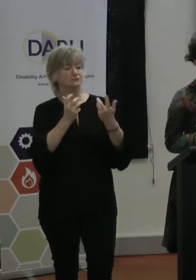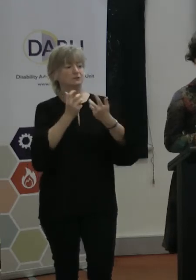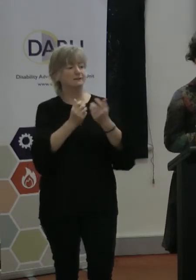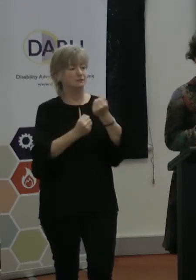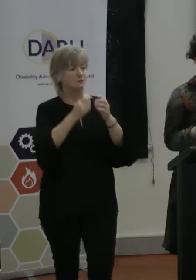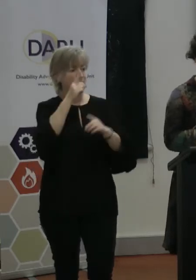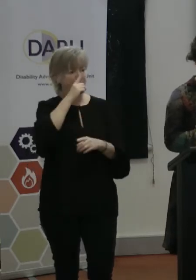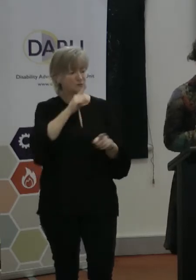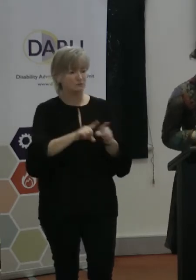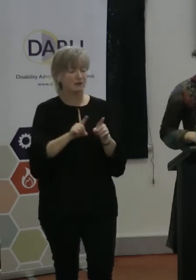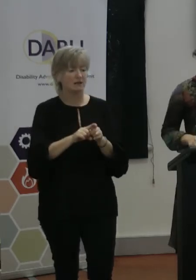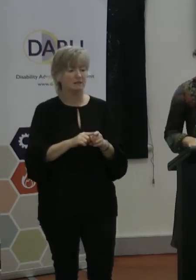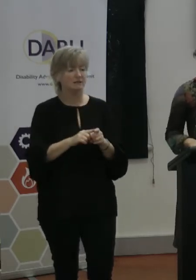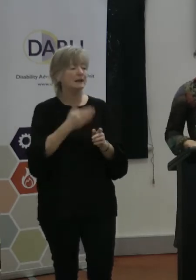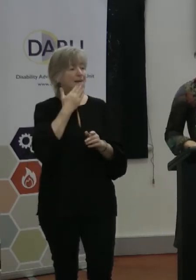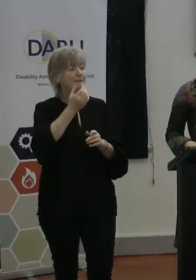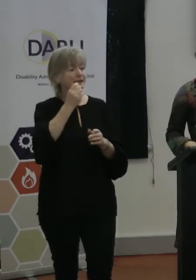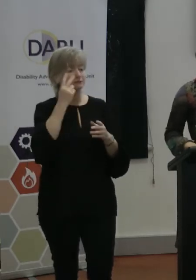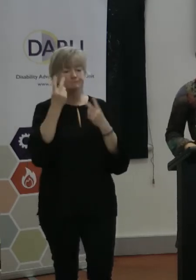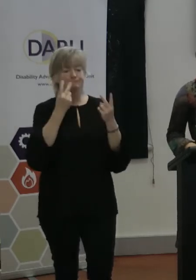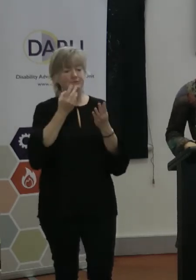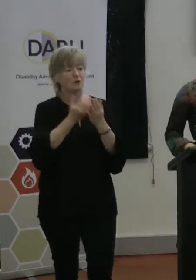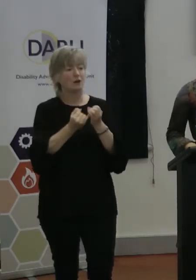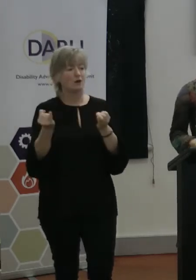and there'll be more information about these agreements.